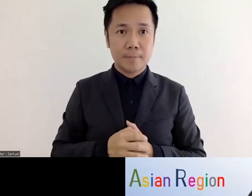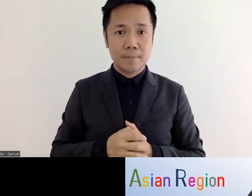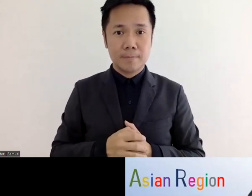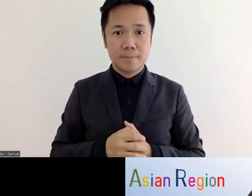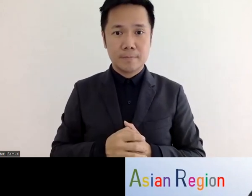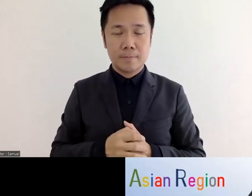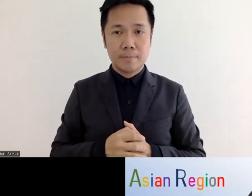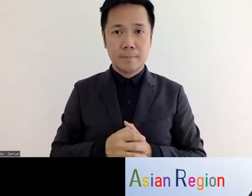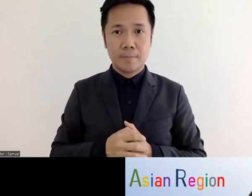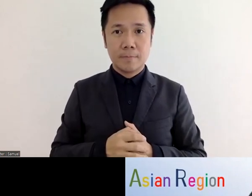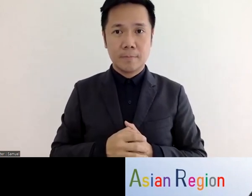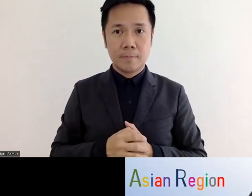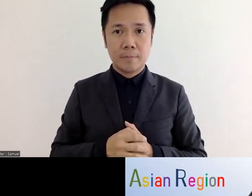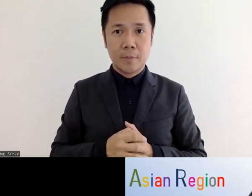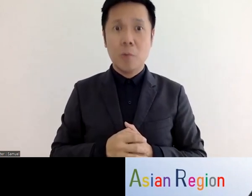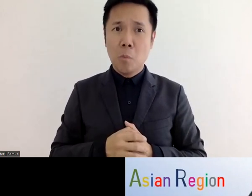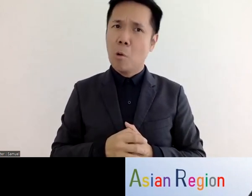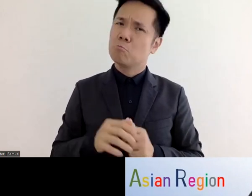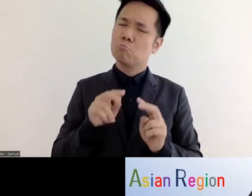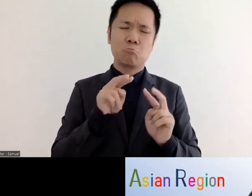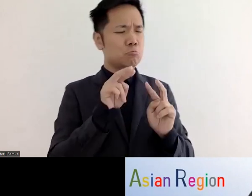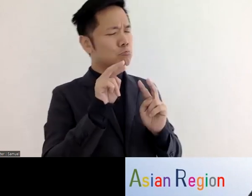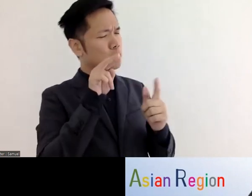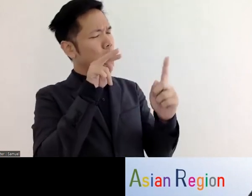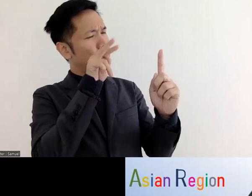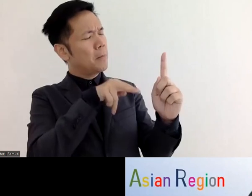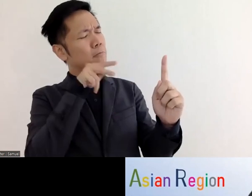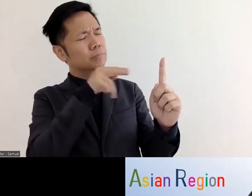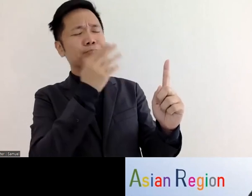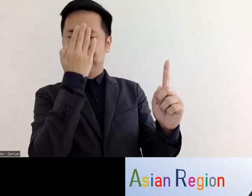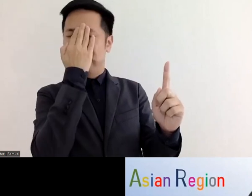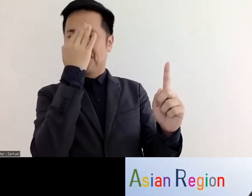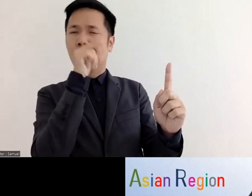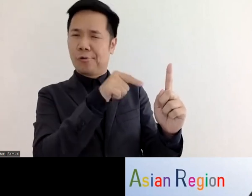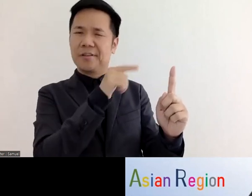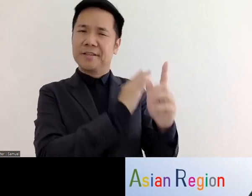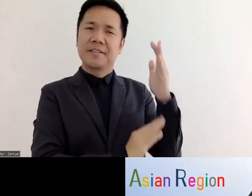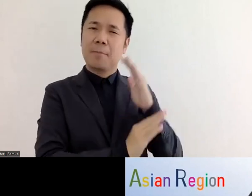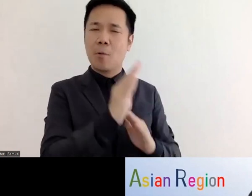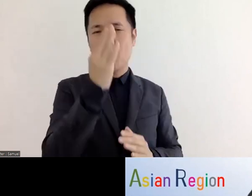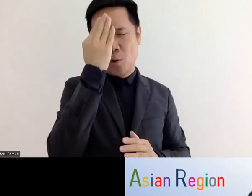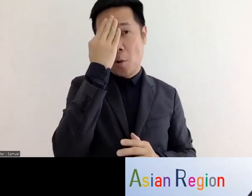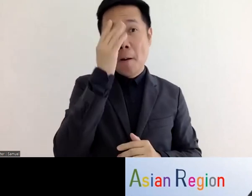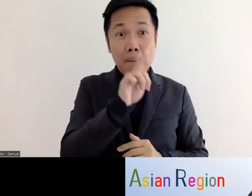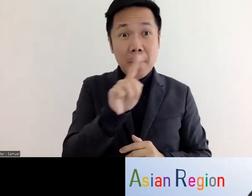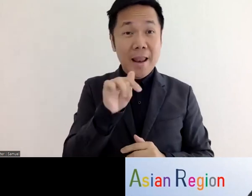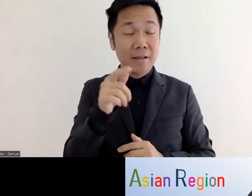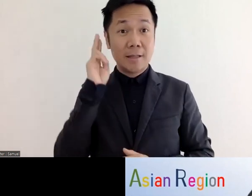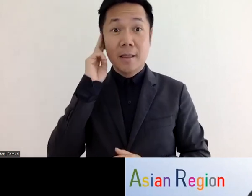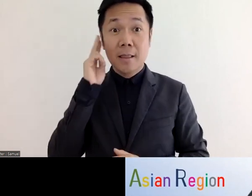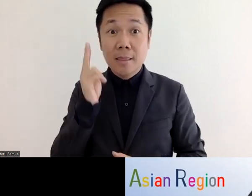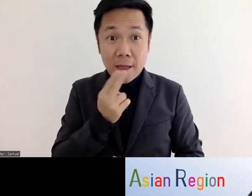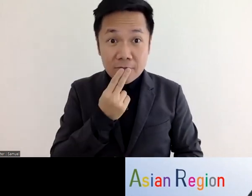usually they are very visible. Right now, we can see exactly like deaf people, they are